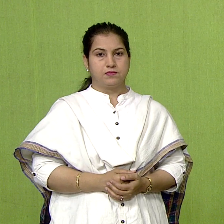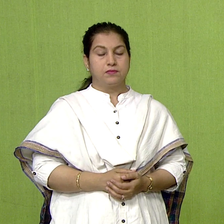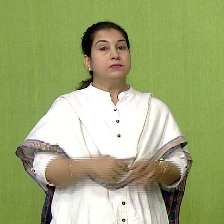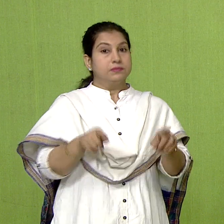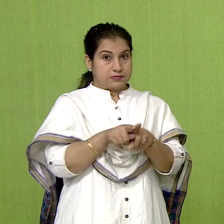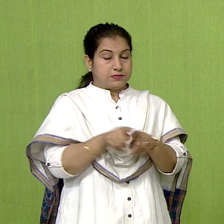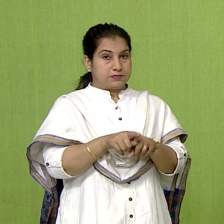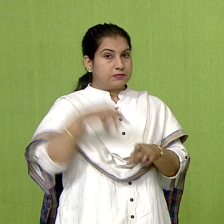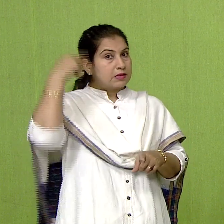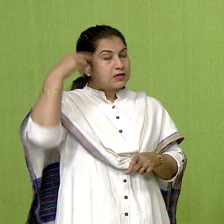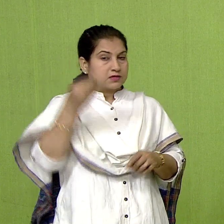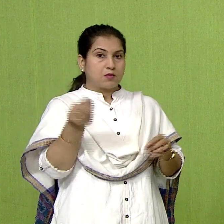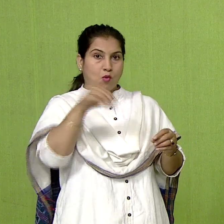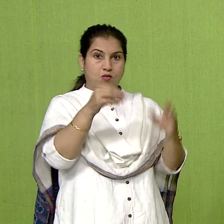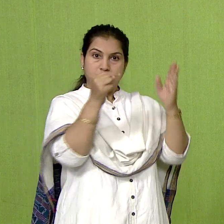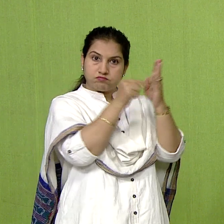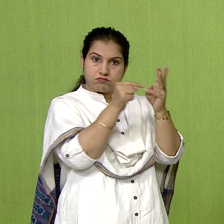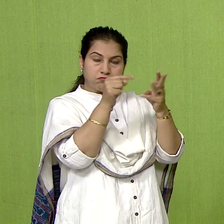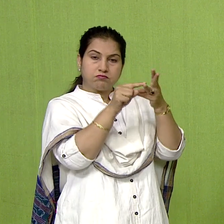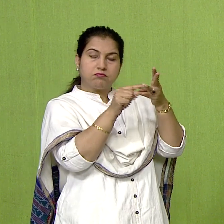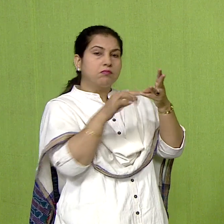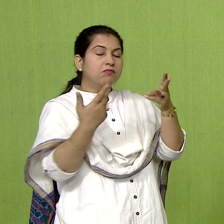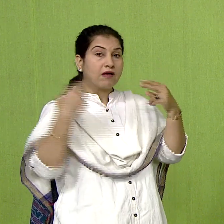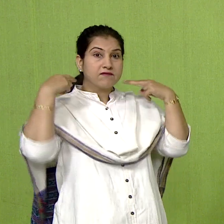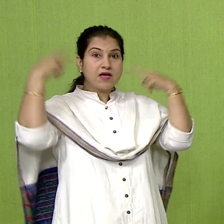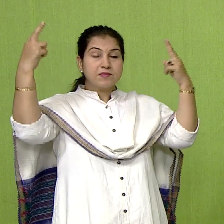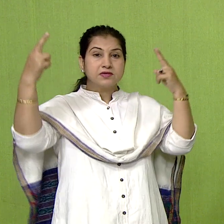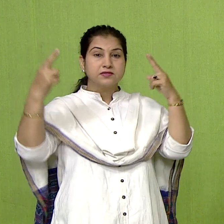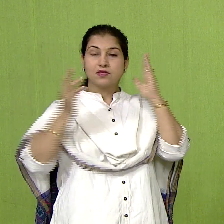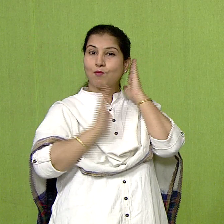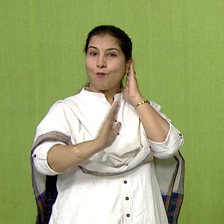Another reason was famous Bengali poet